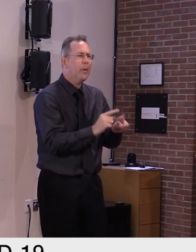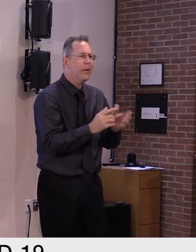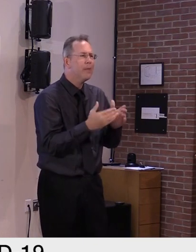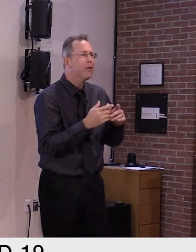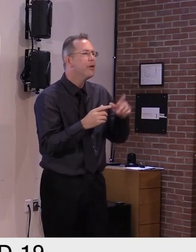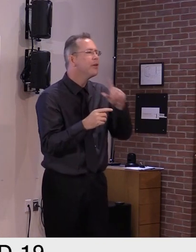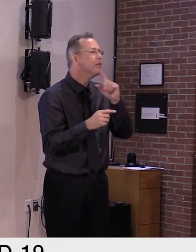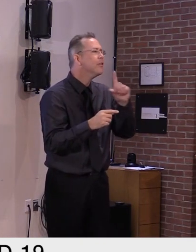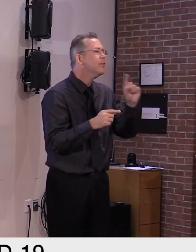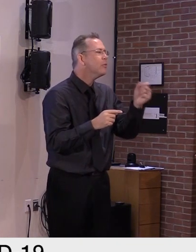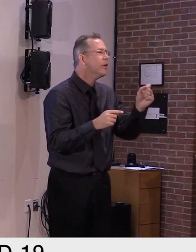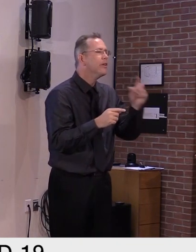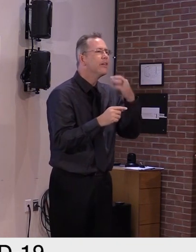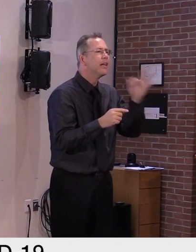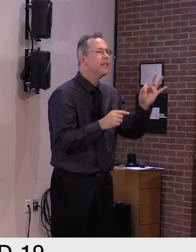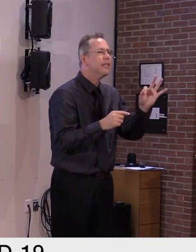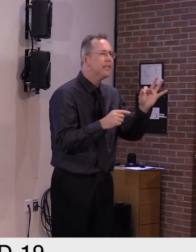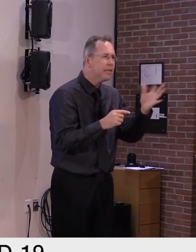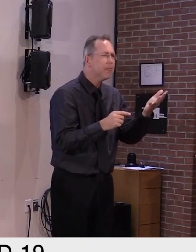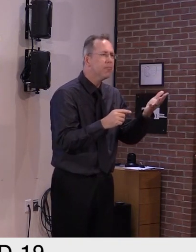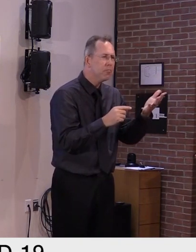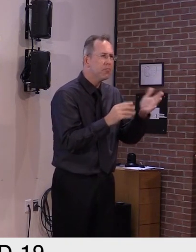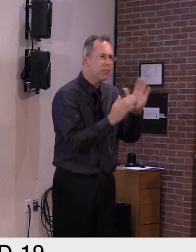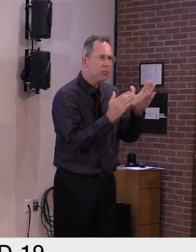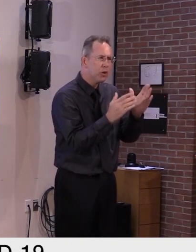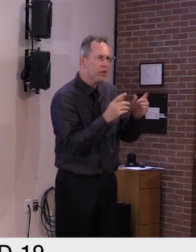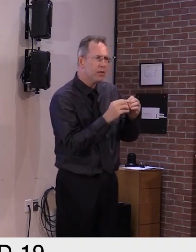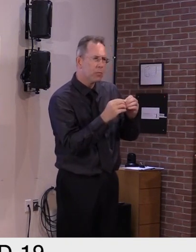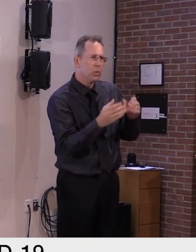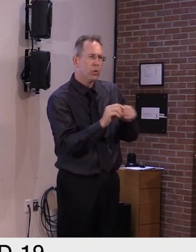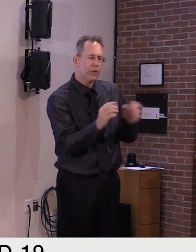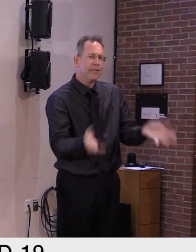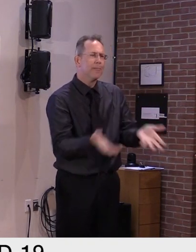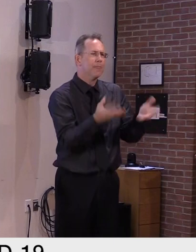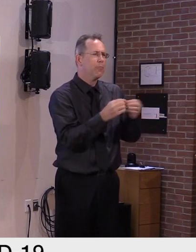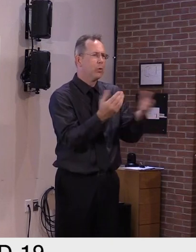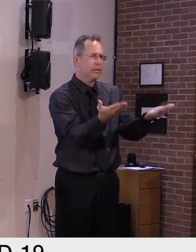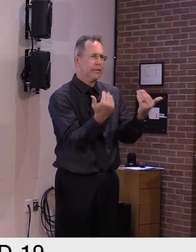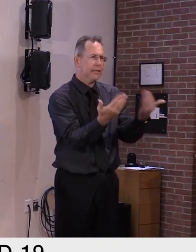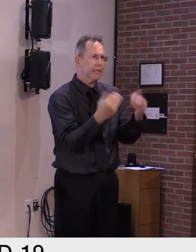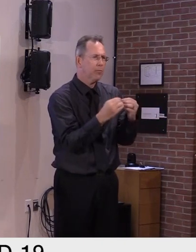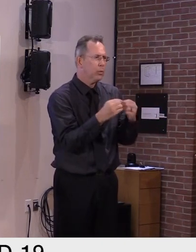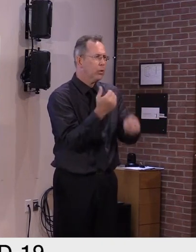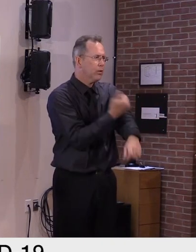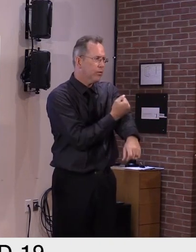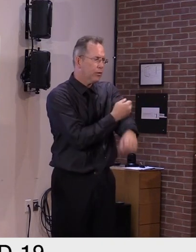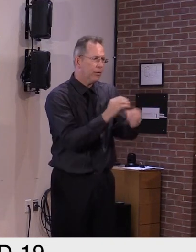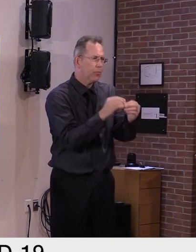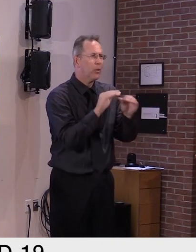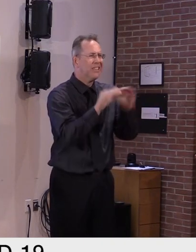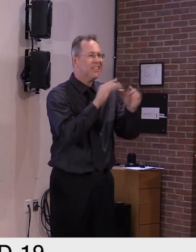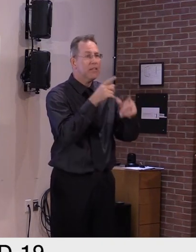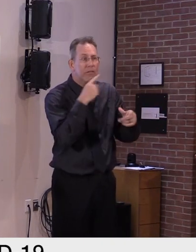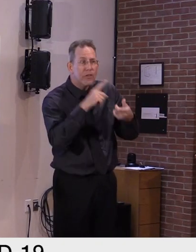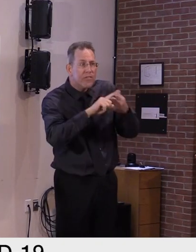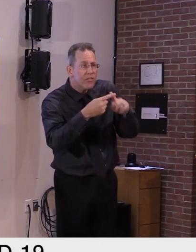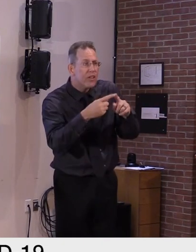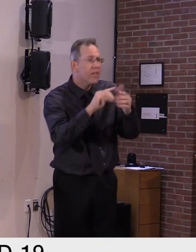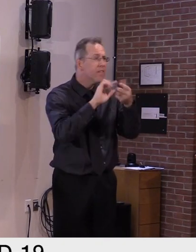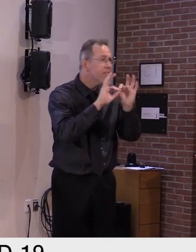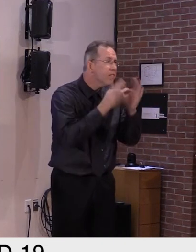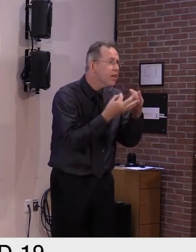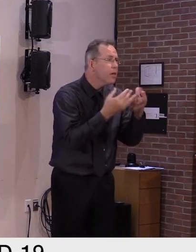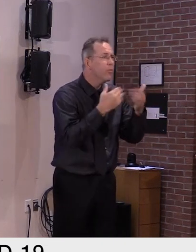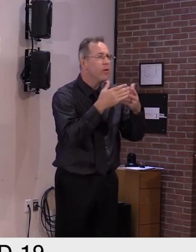So definitely some more work to be done there, but important reminder again for everyone to get their flu shot this year.